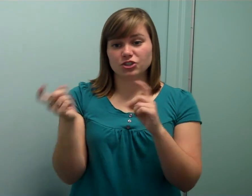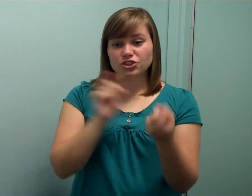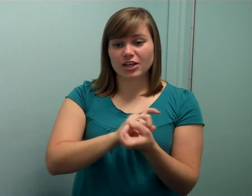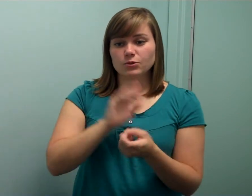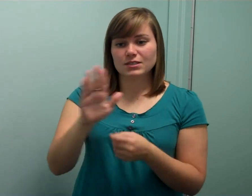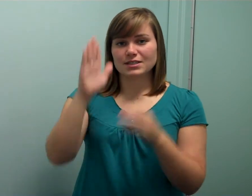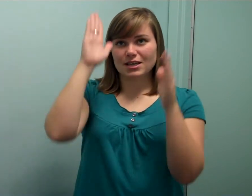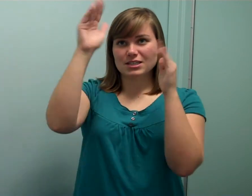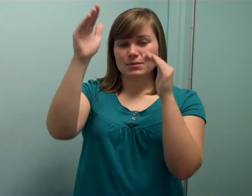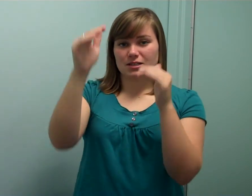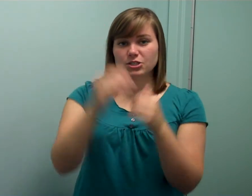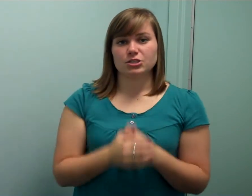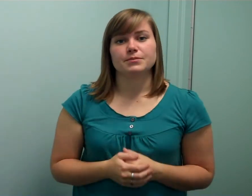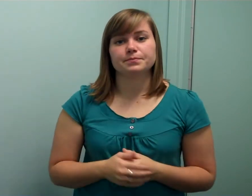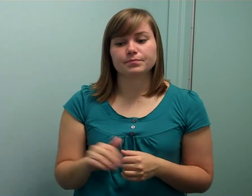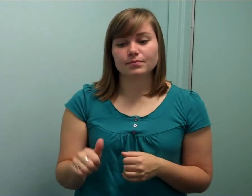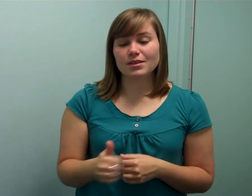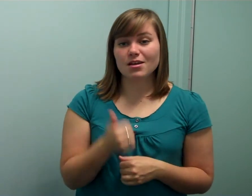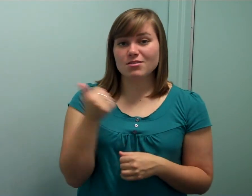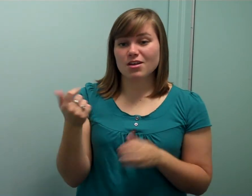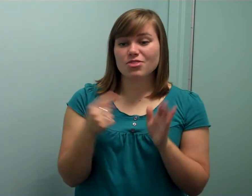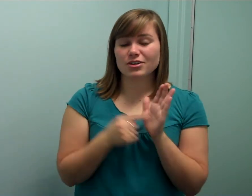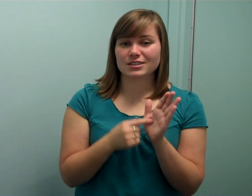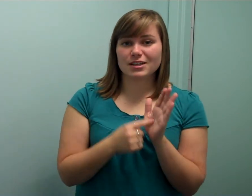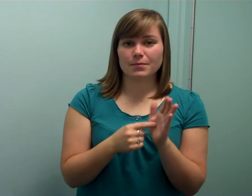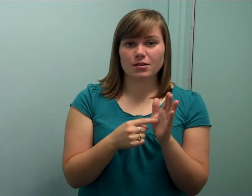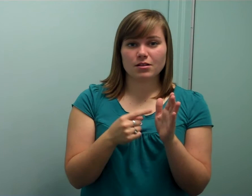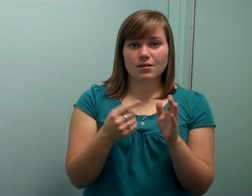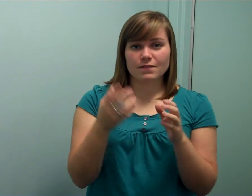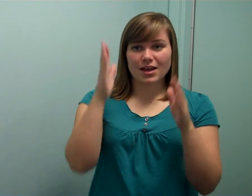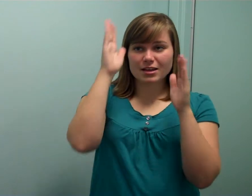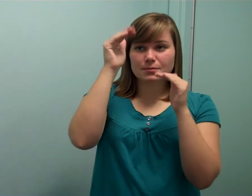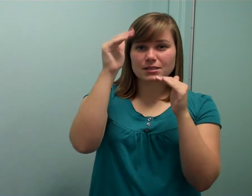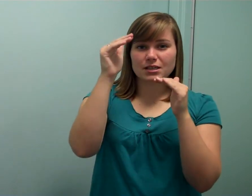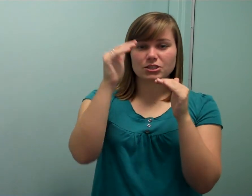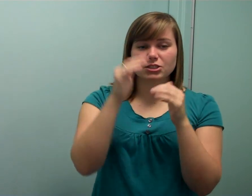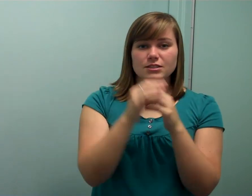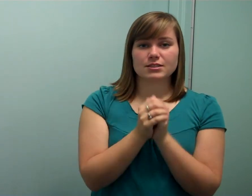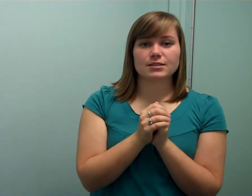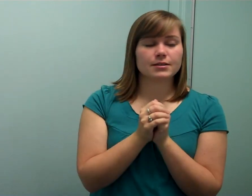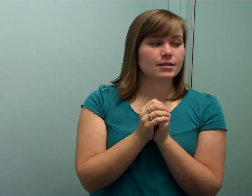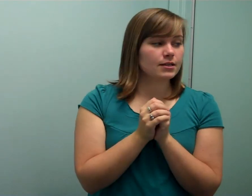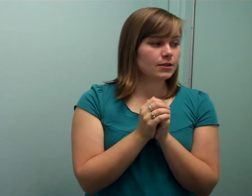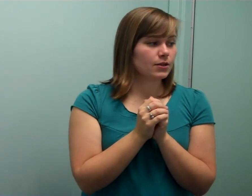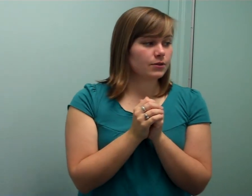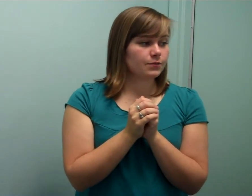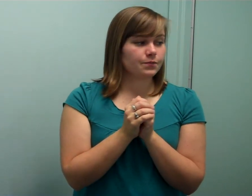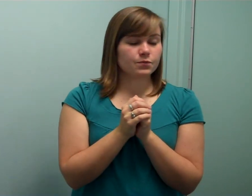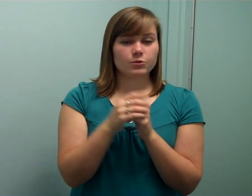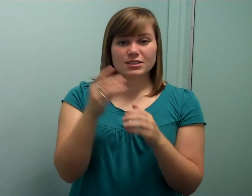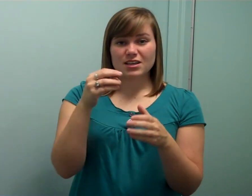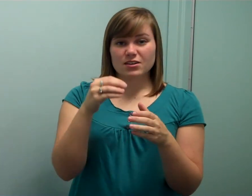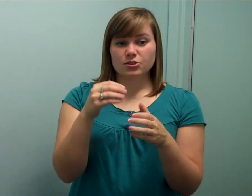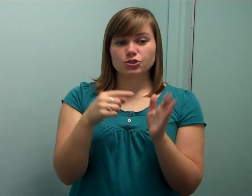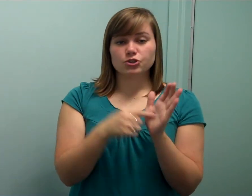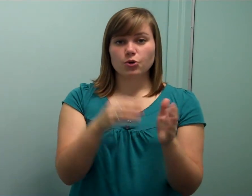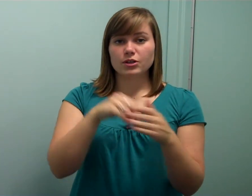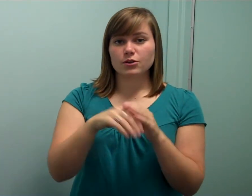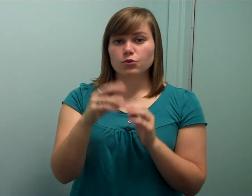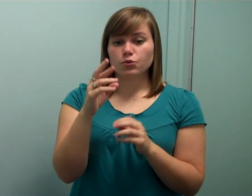Another example of how powerful expectations are in determining events was shown in a research project conducted in San